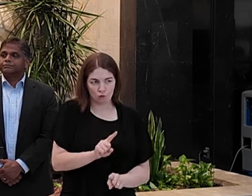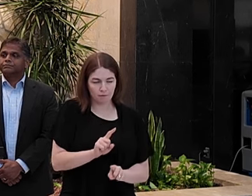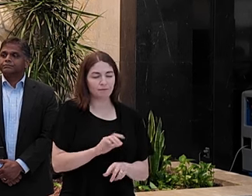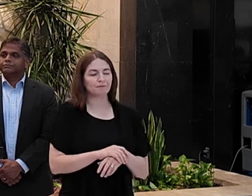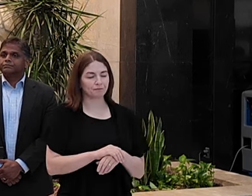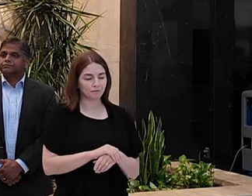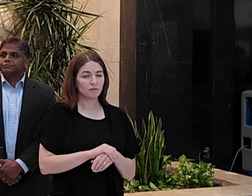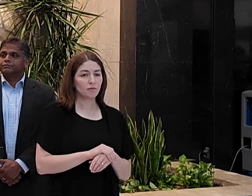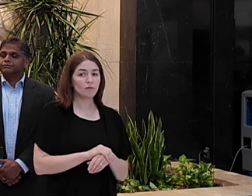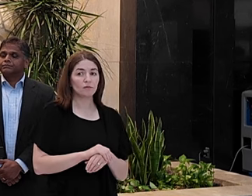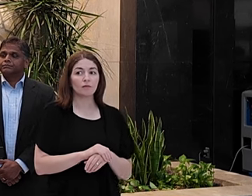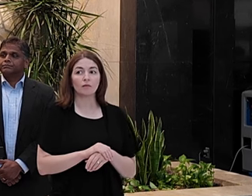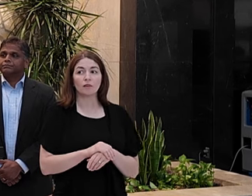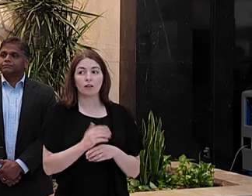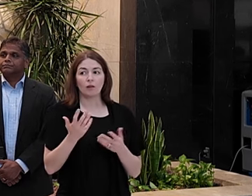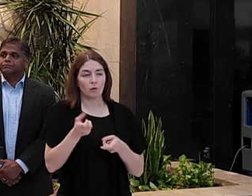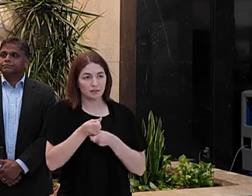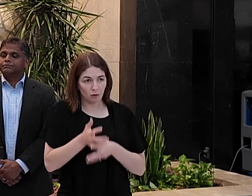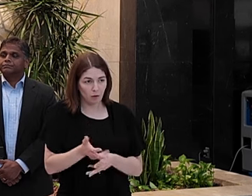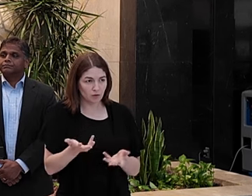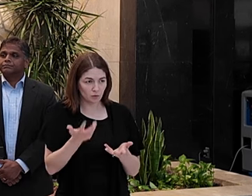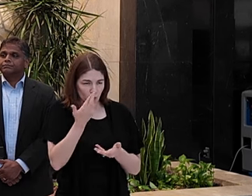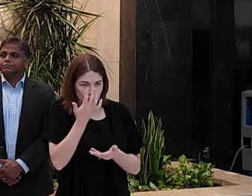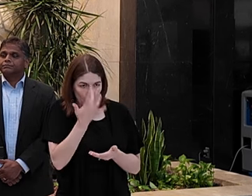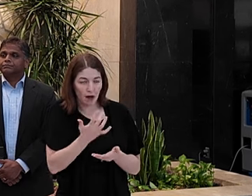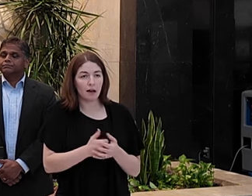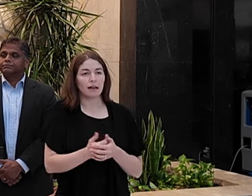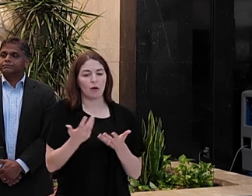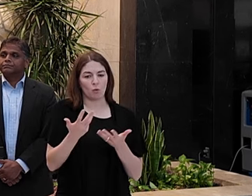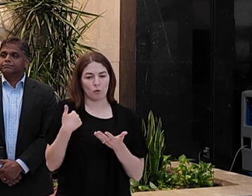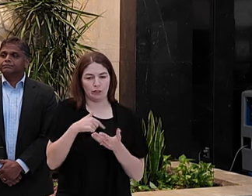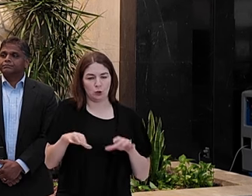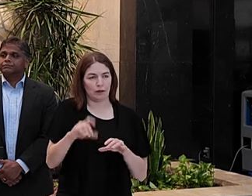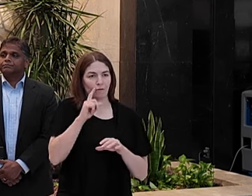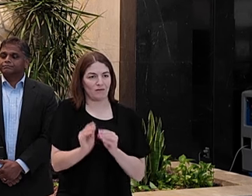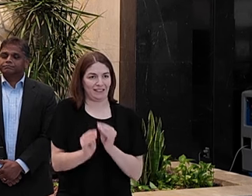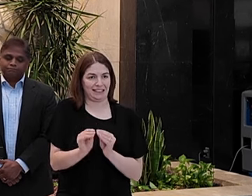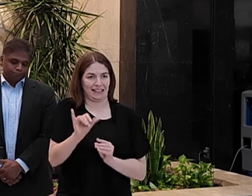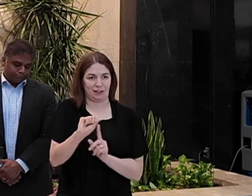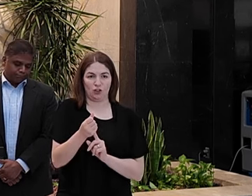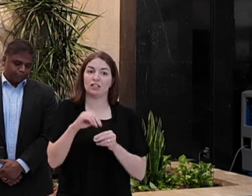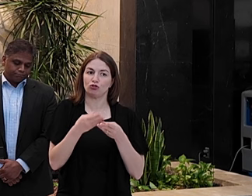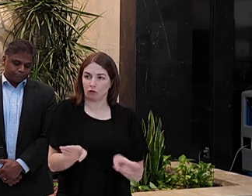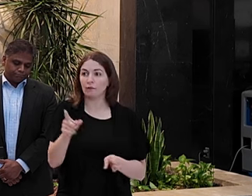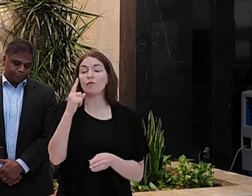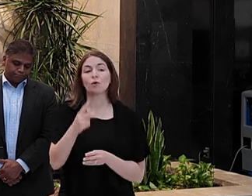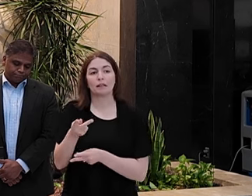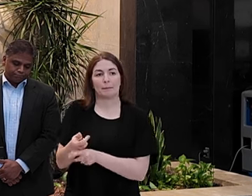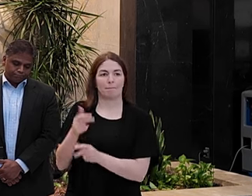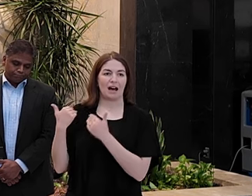And then what was that cause, and what practice have we put in place to rectify that in general speaking? To hold them accountable.